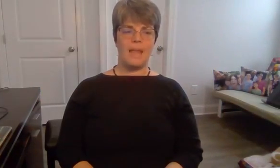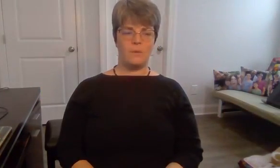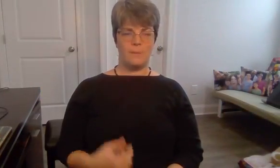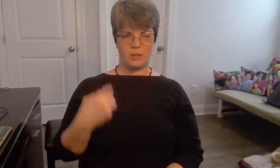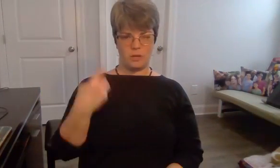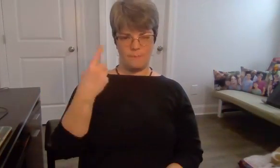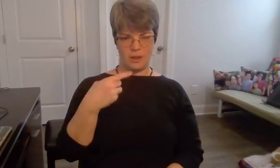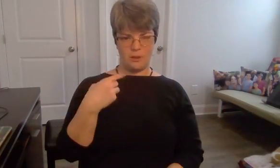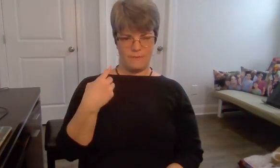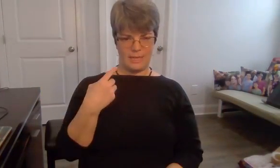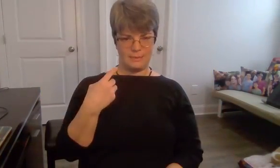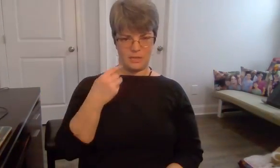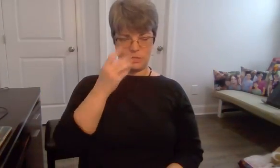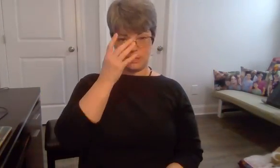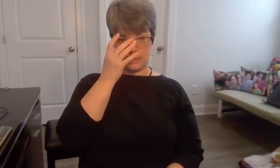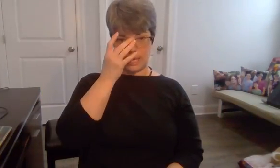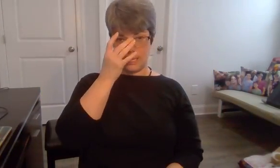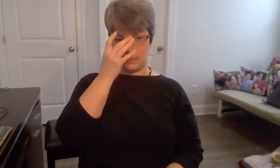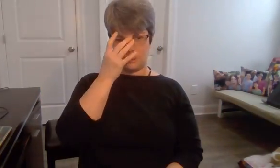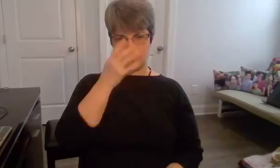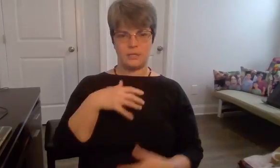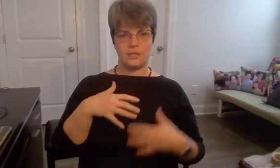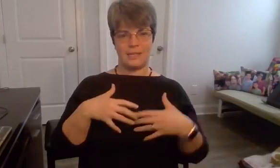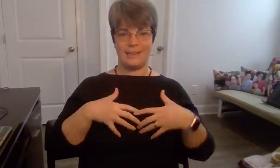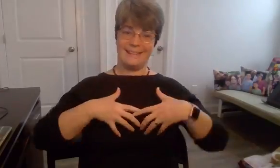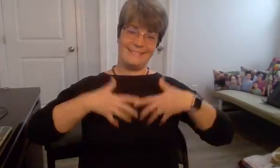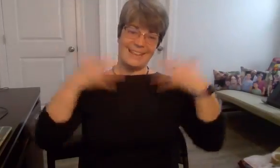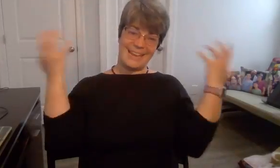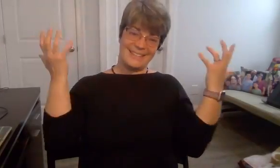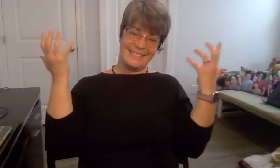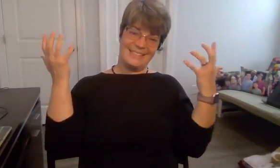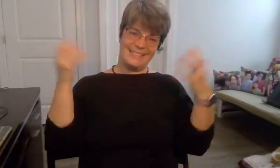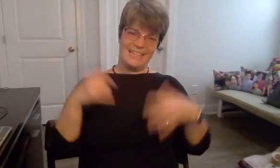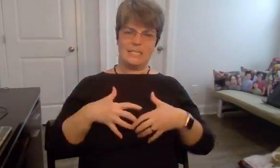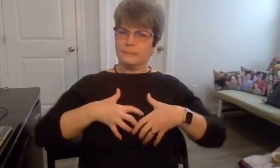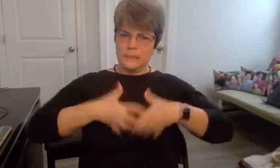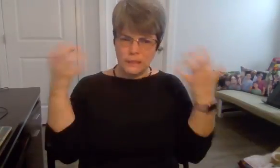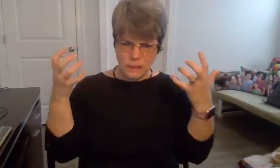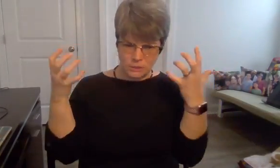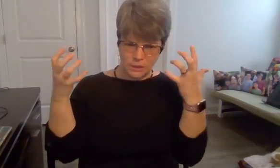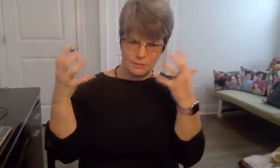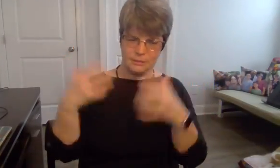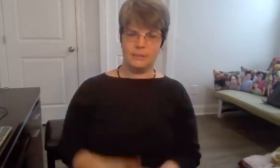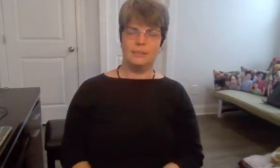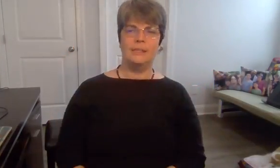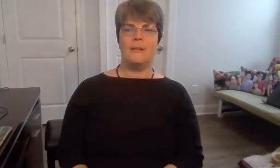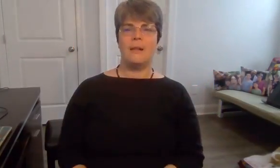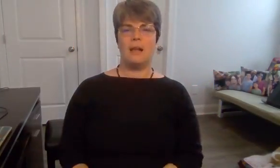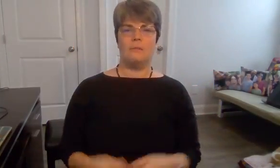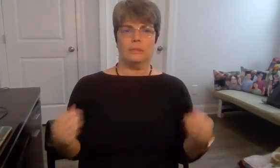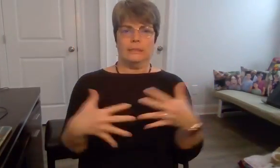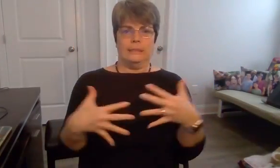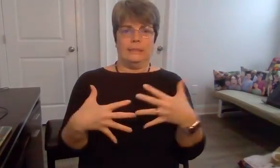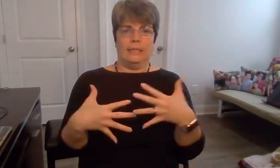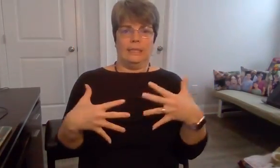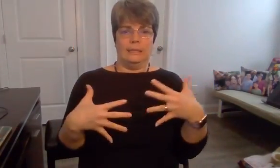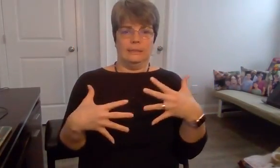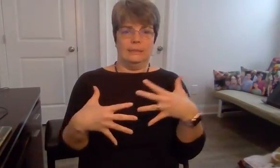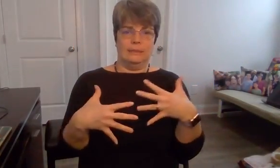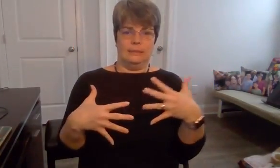want to make sure your face matches the sign, so it's not just like angry. It's angry, right? Or scared.